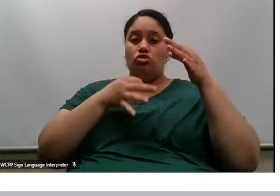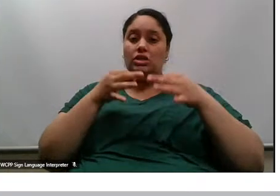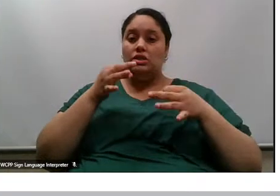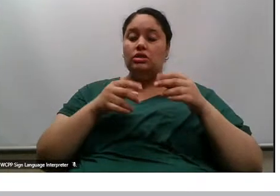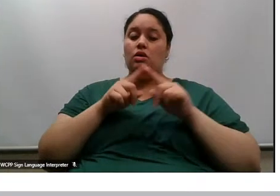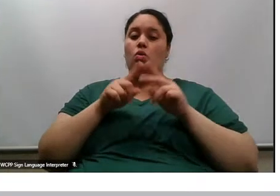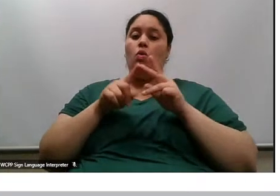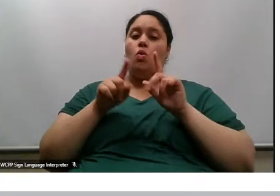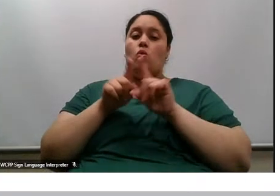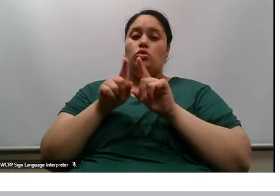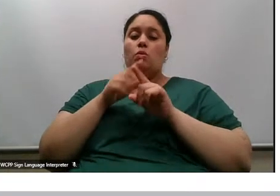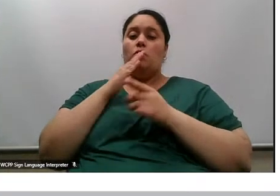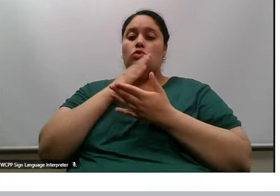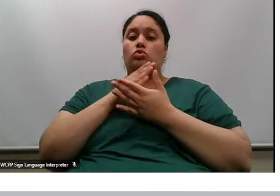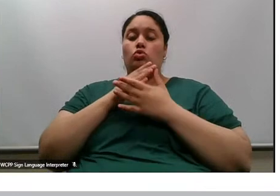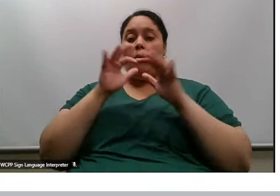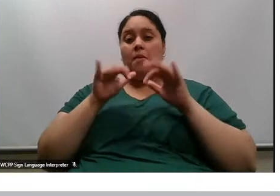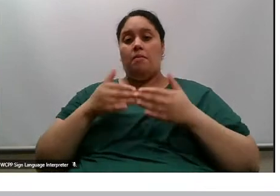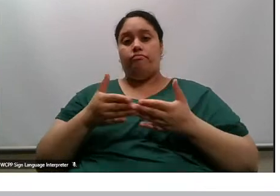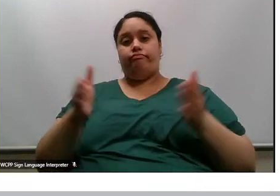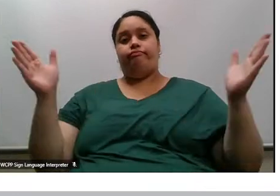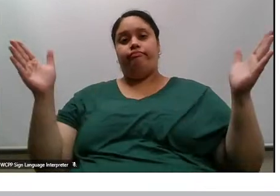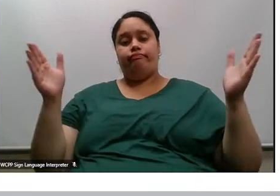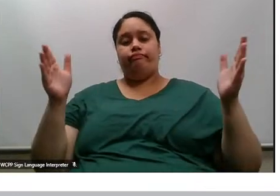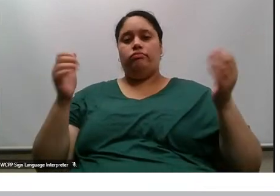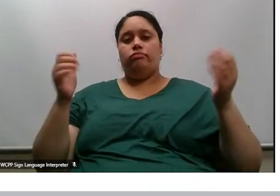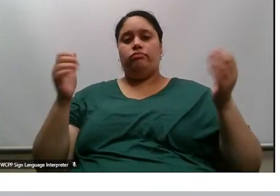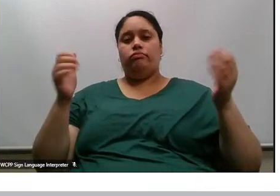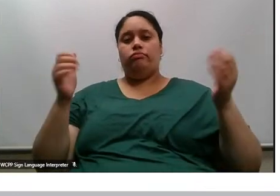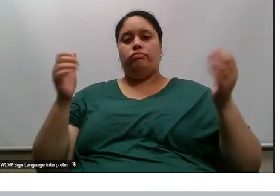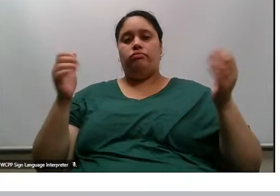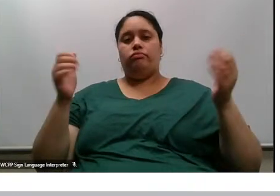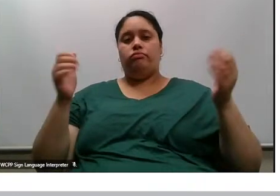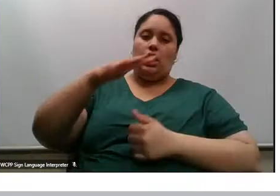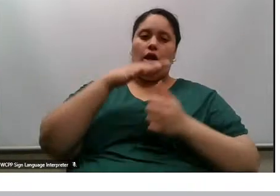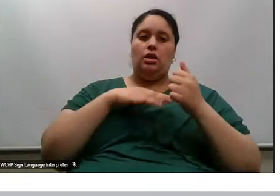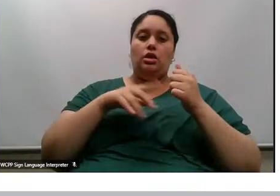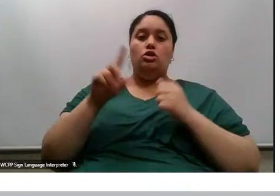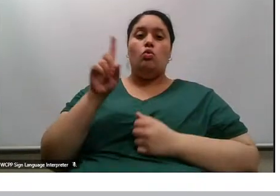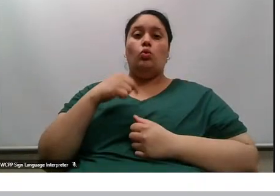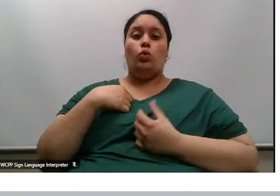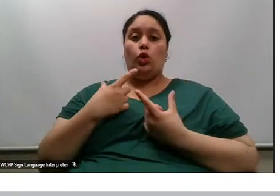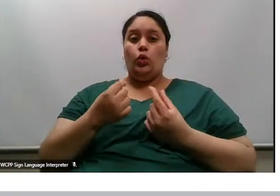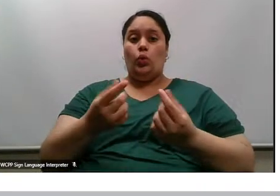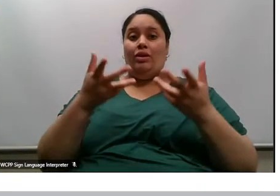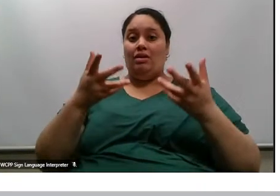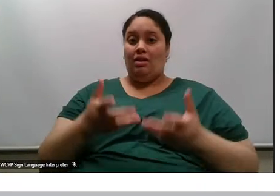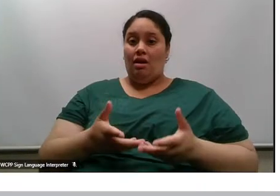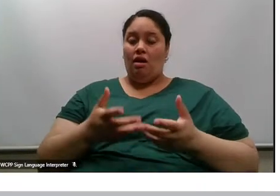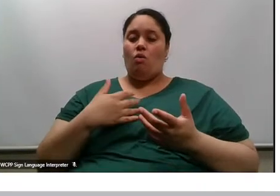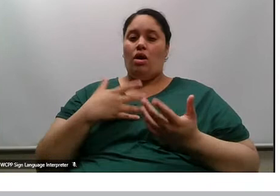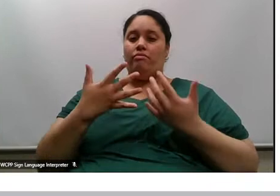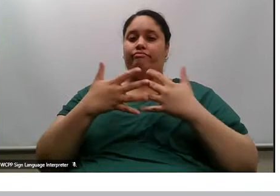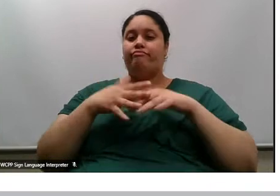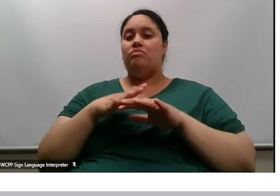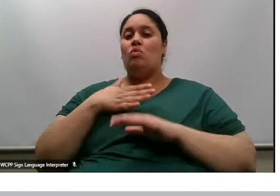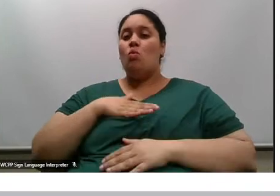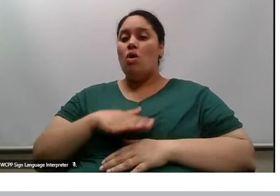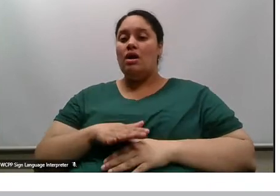also that the open democratic society. So what we're trying to instill is we